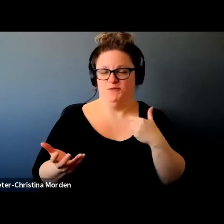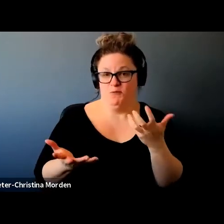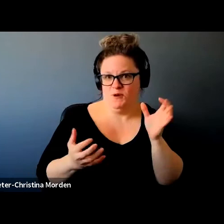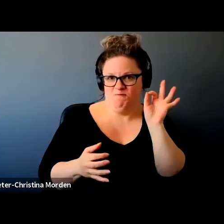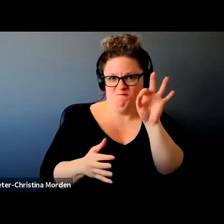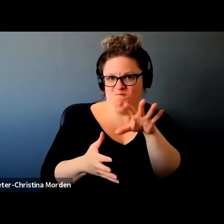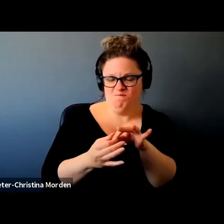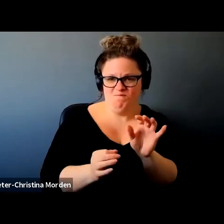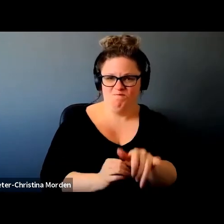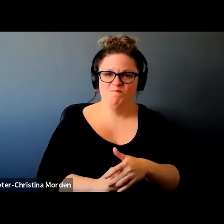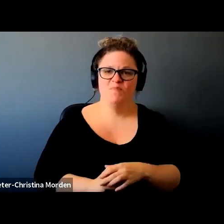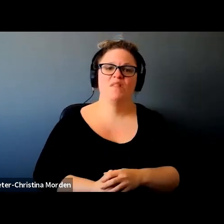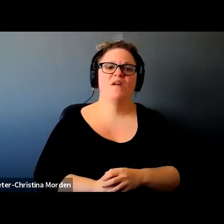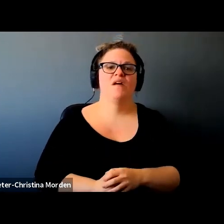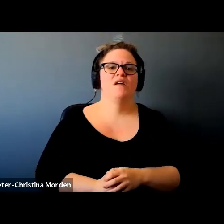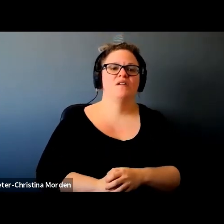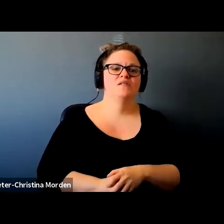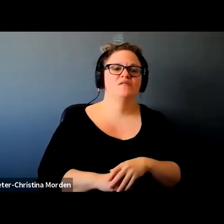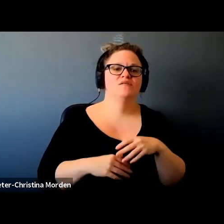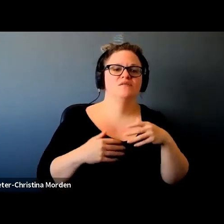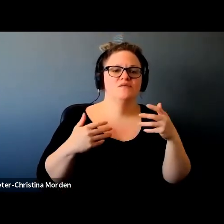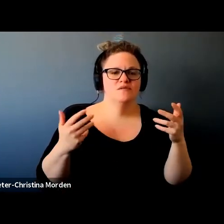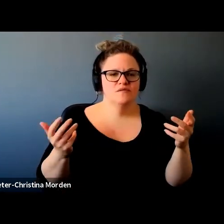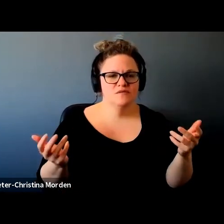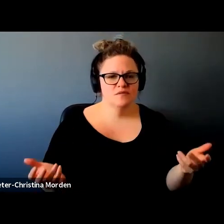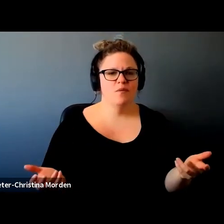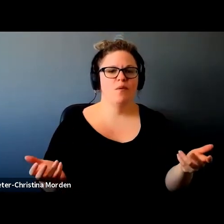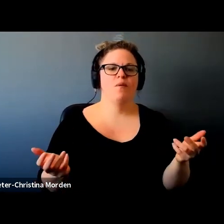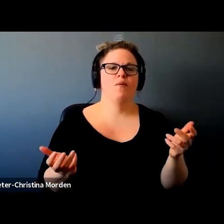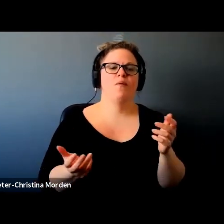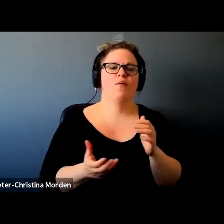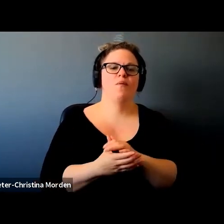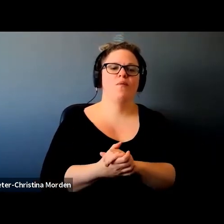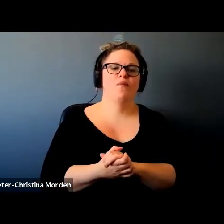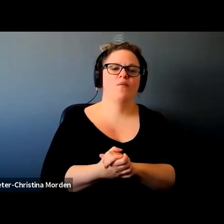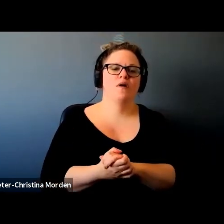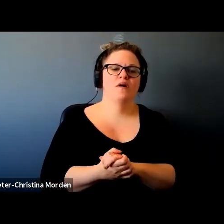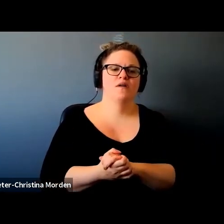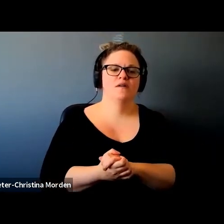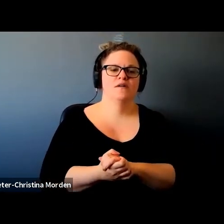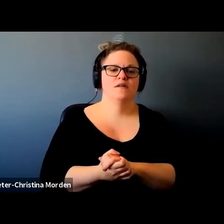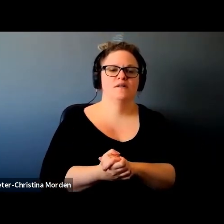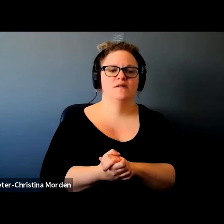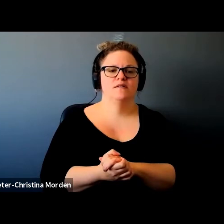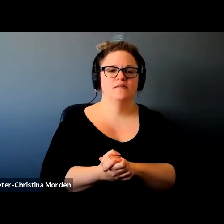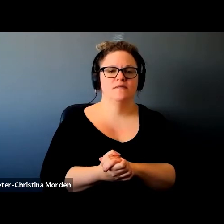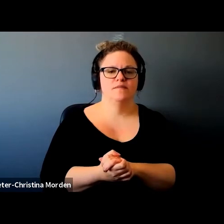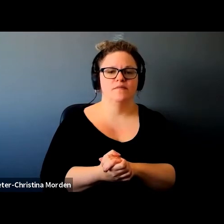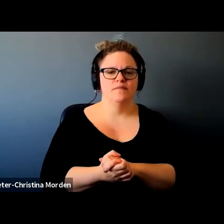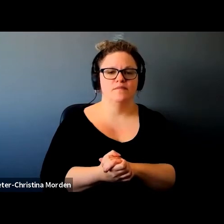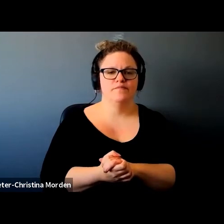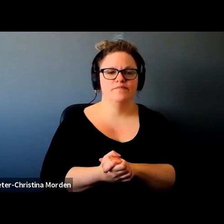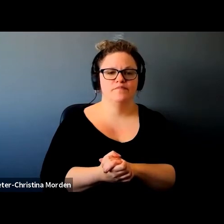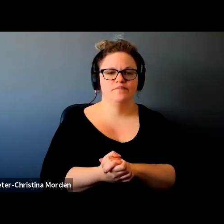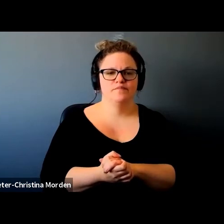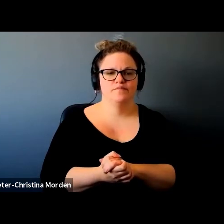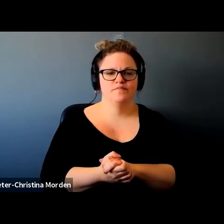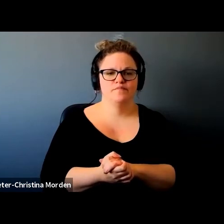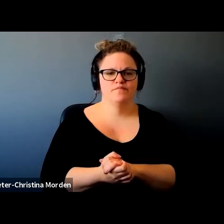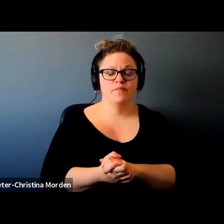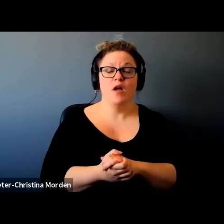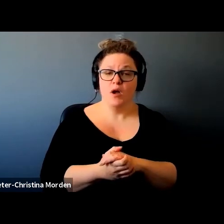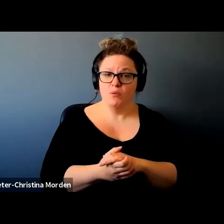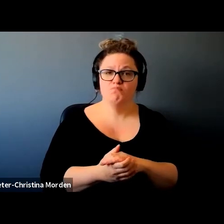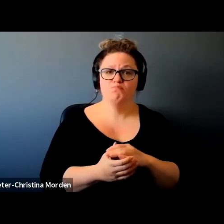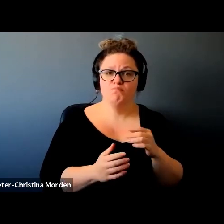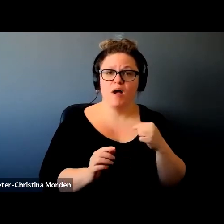there. So from this, eventually I go to the University of